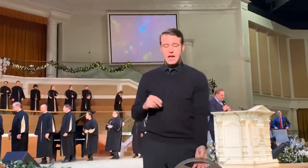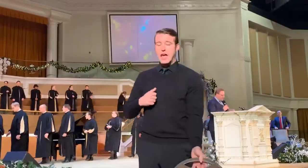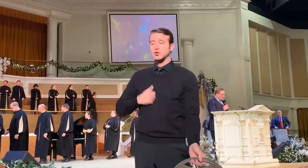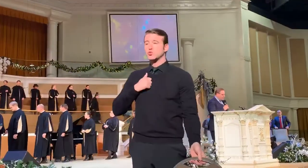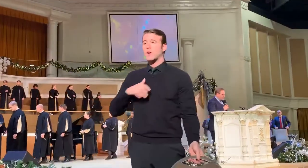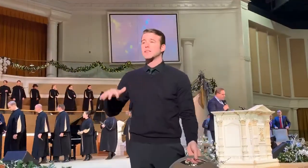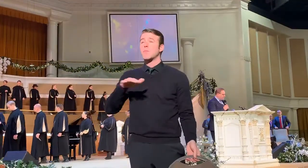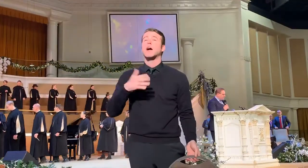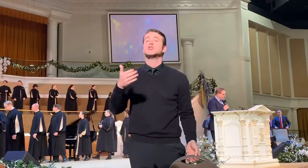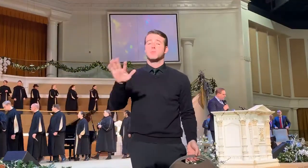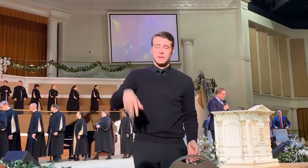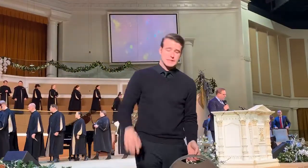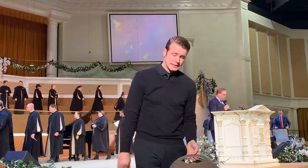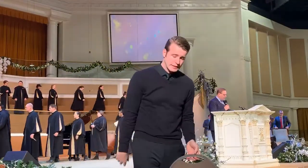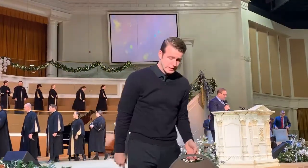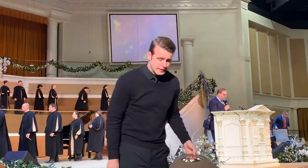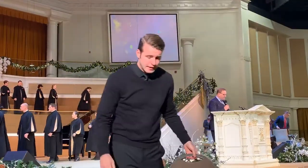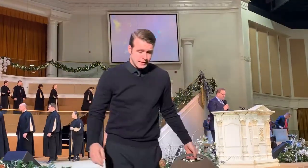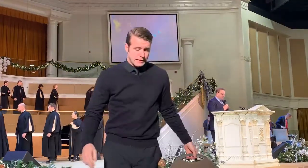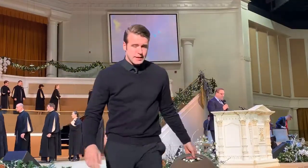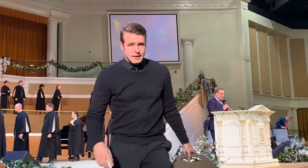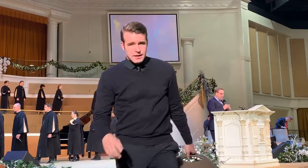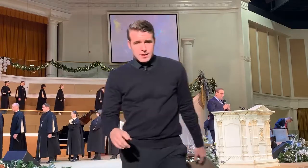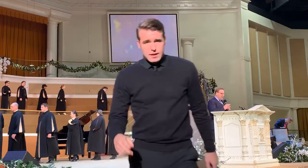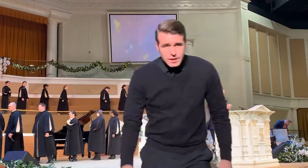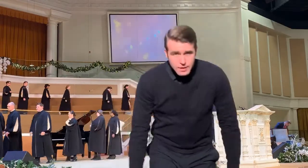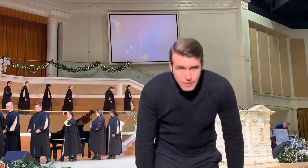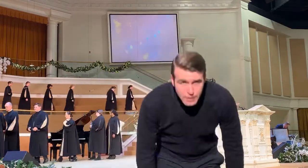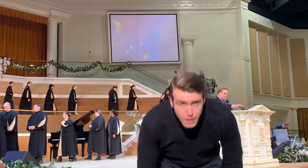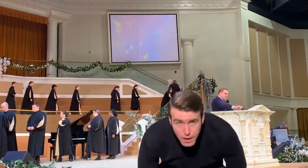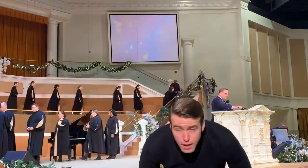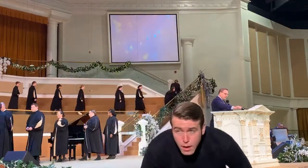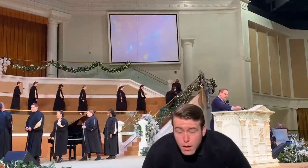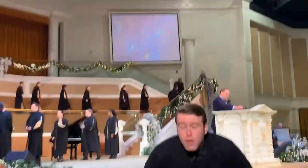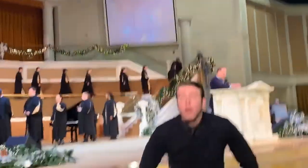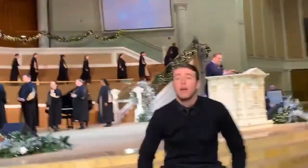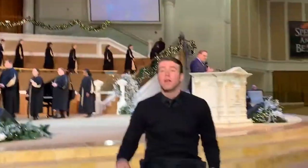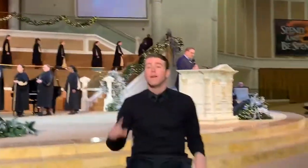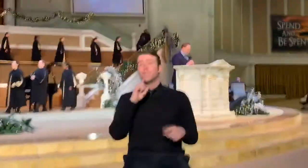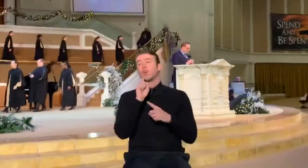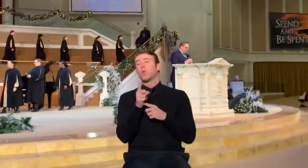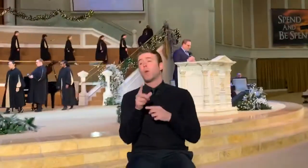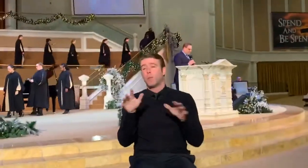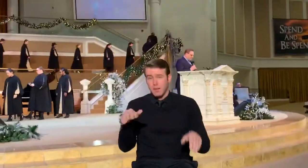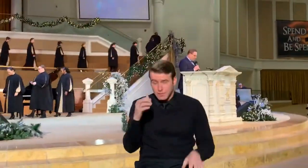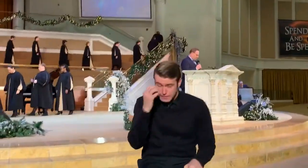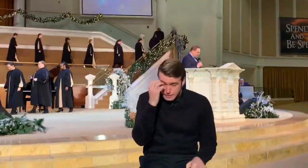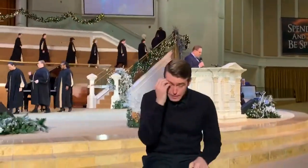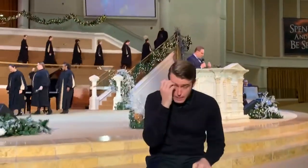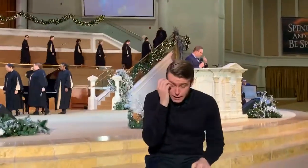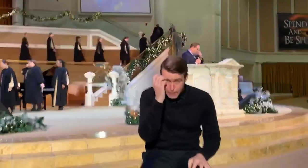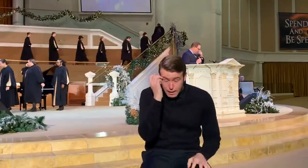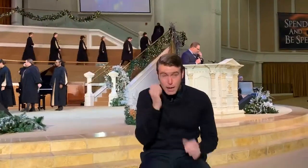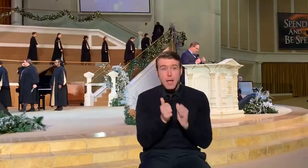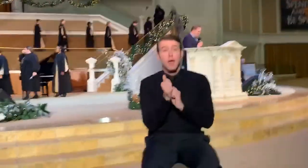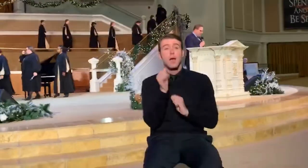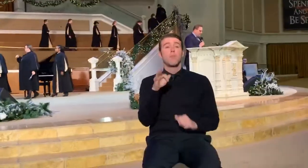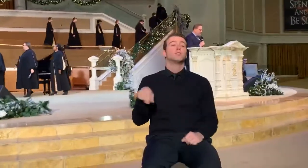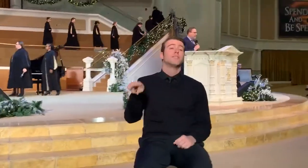and dwelt among us. You may be seated for a moment. Amen. As most of